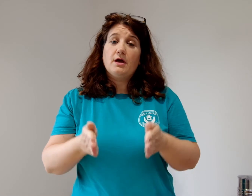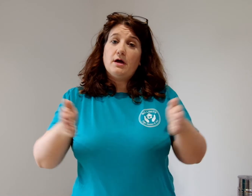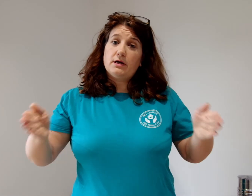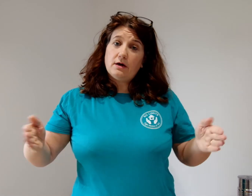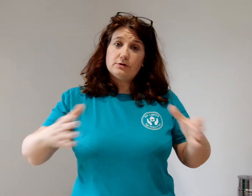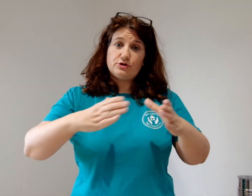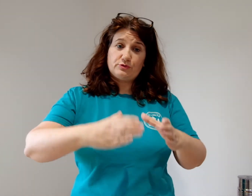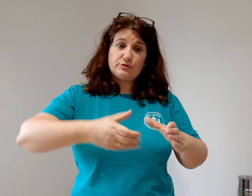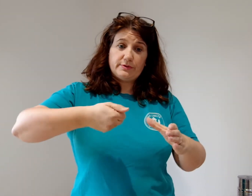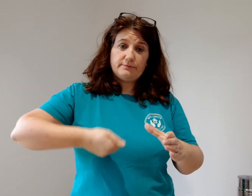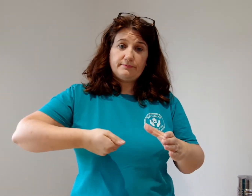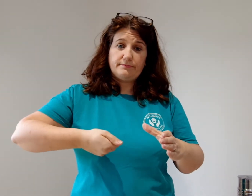a large saucepan,